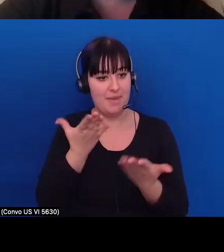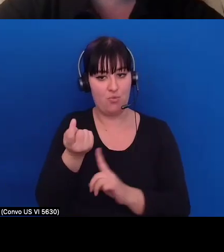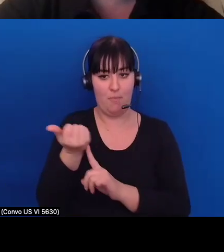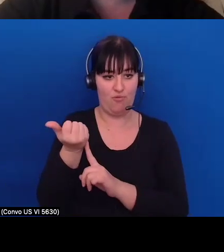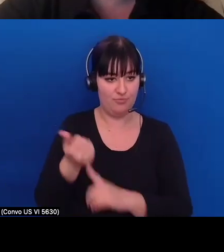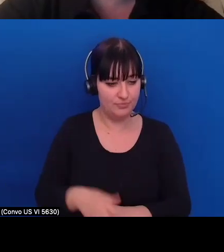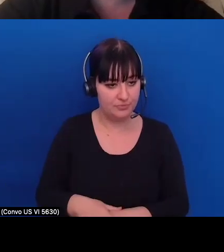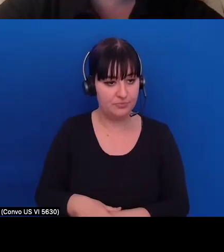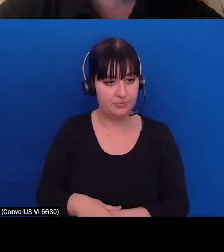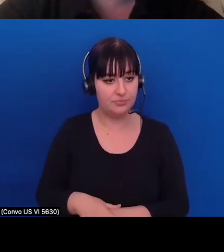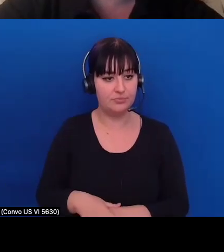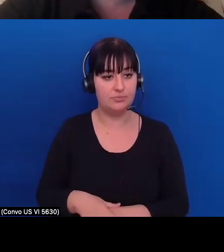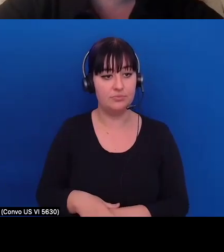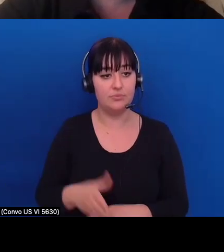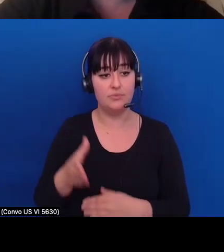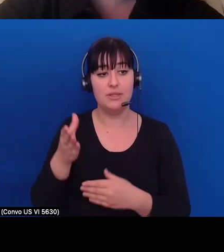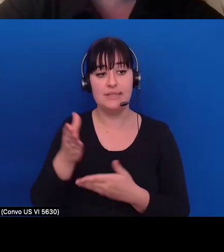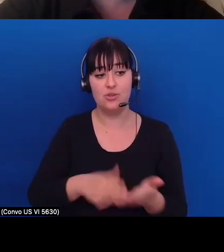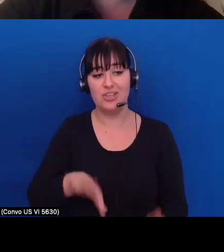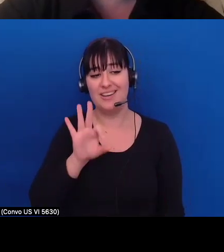Section 9-2412